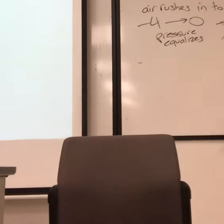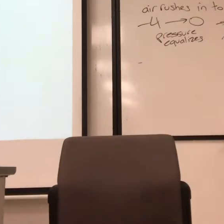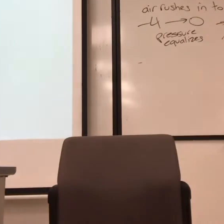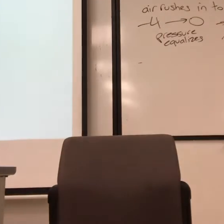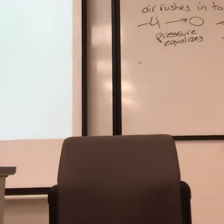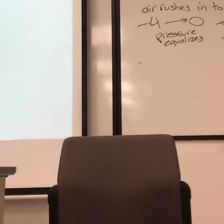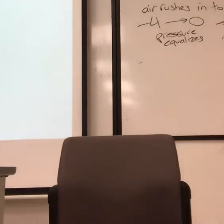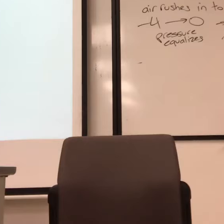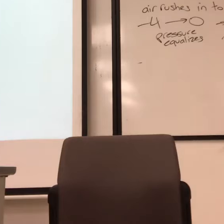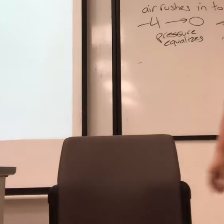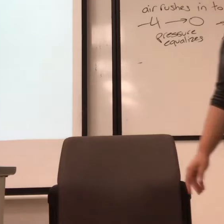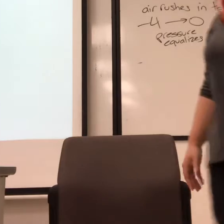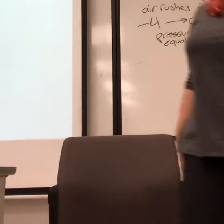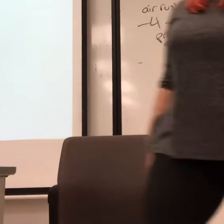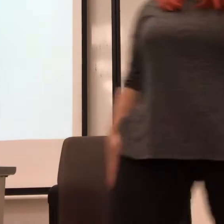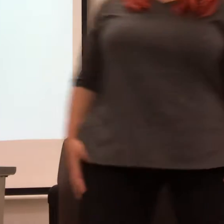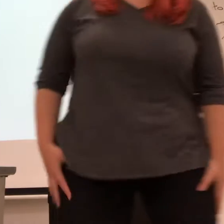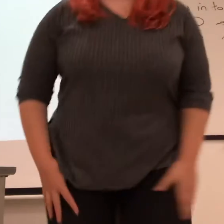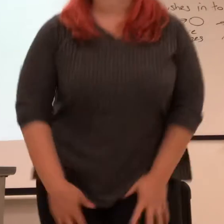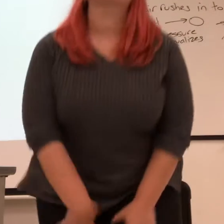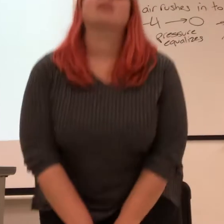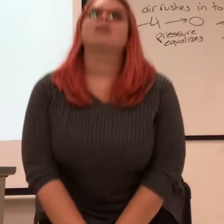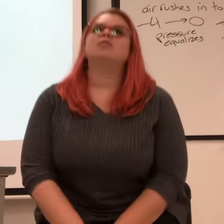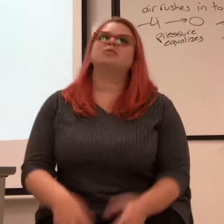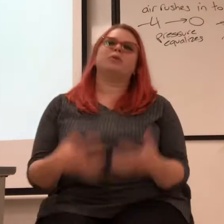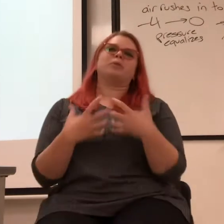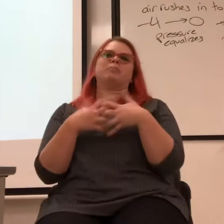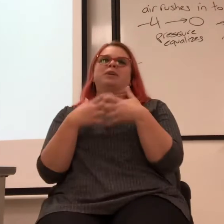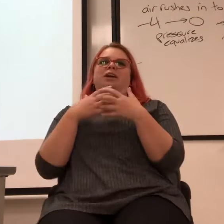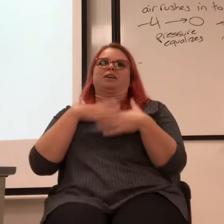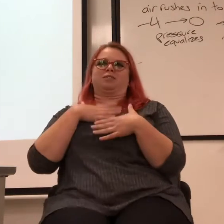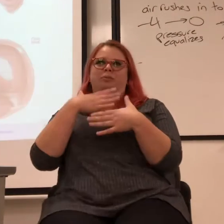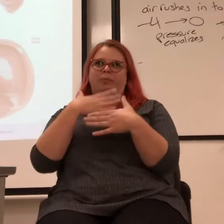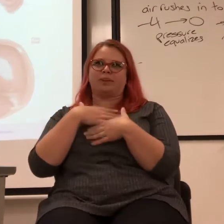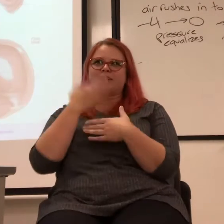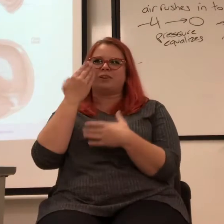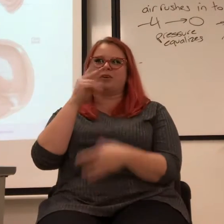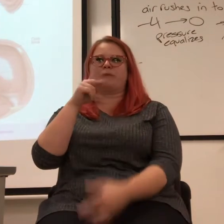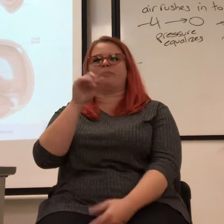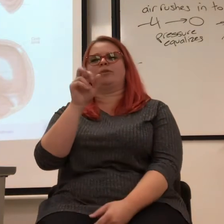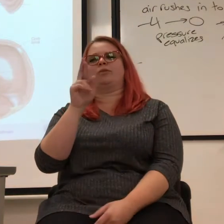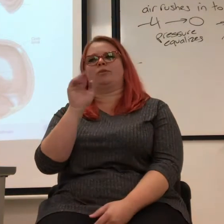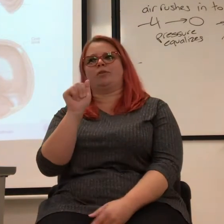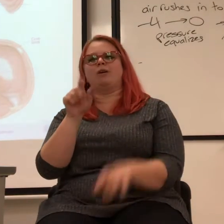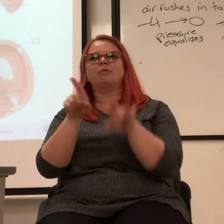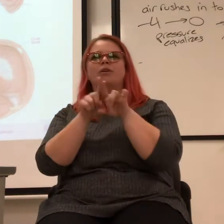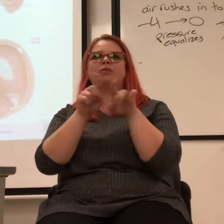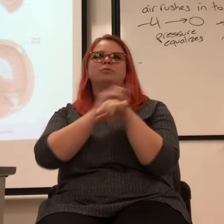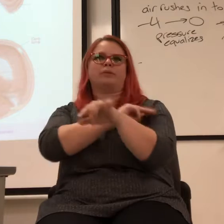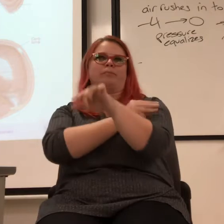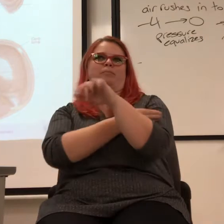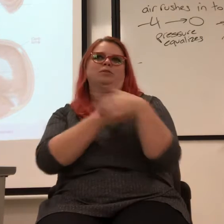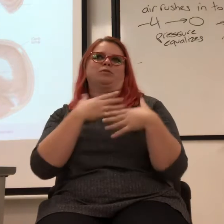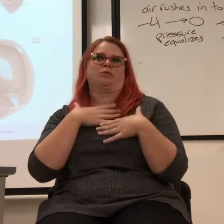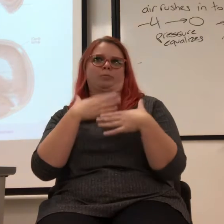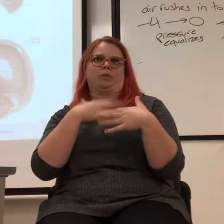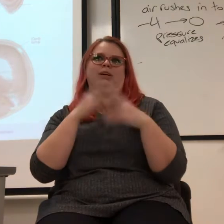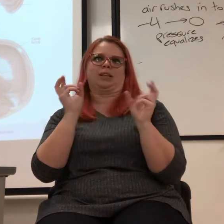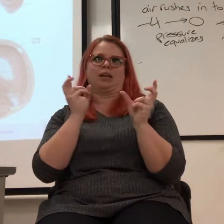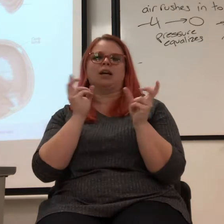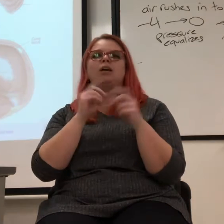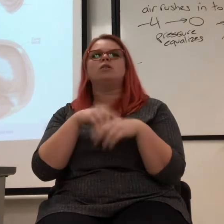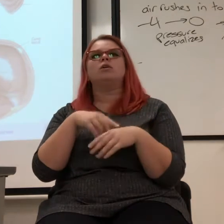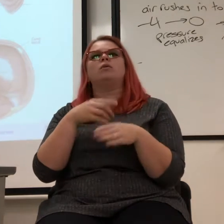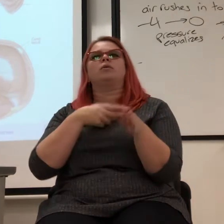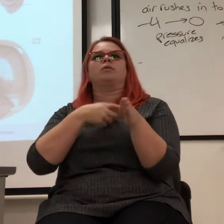All right, so the mechanics of breathing, you know the pleura, and also know the muscles of breathing. We'll start with The main muscle of inspiration, diaphragm.